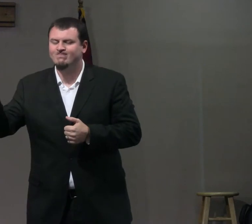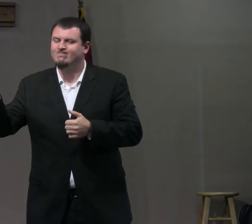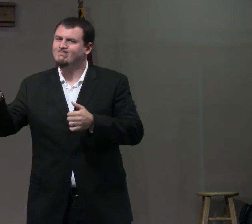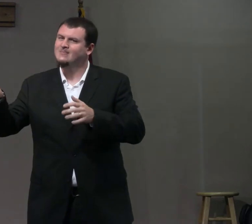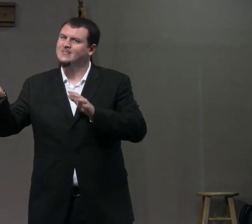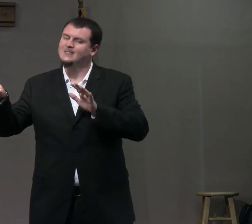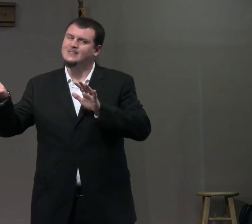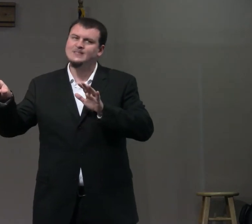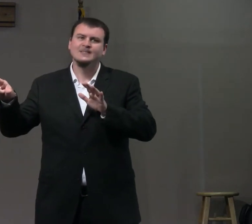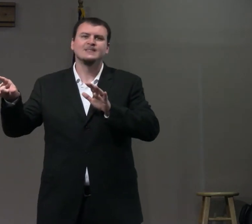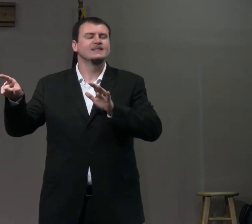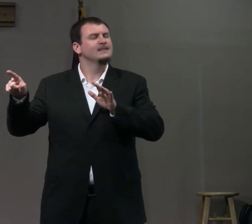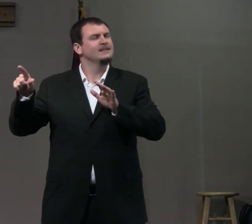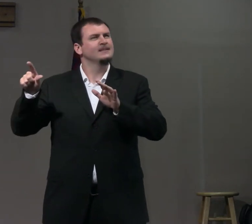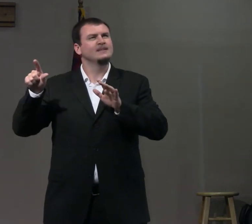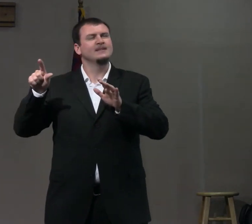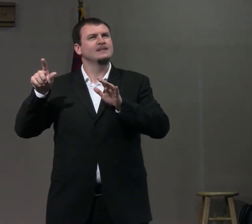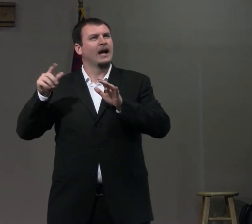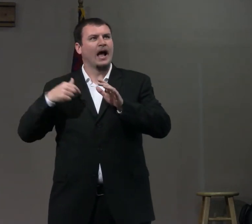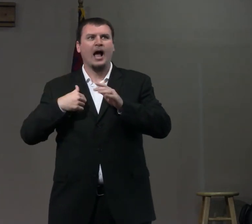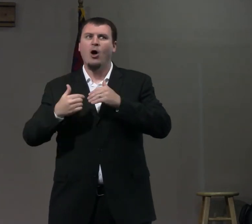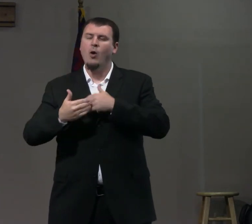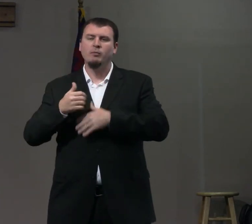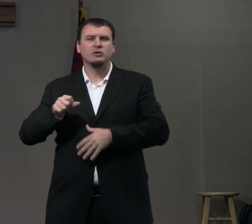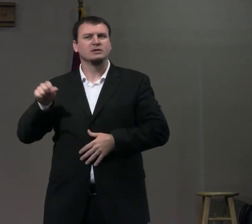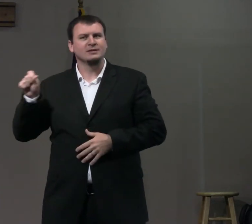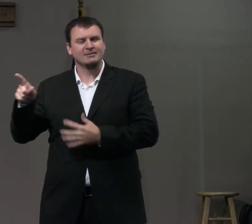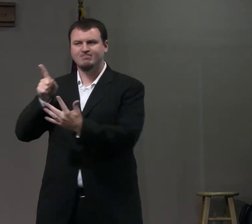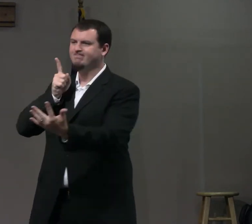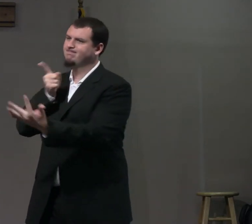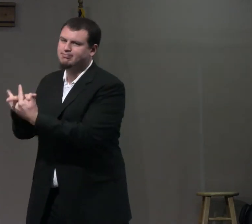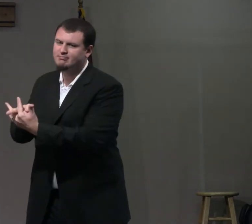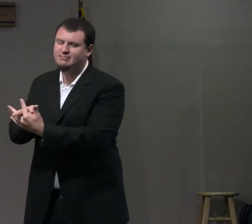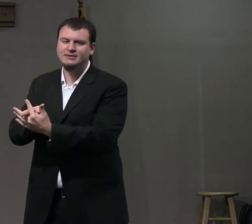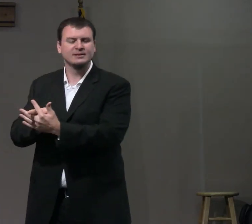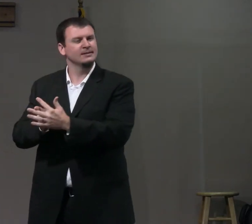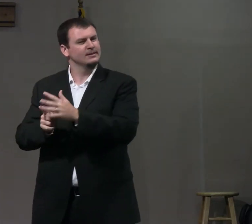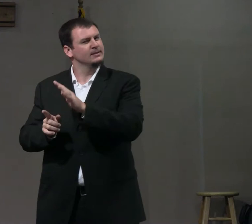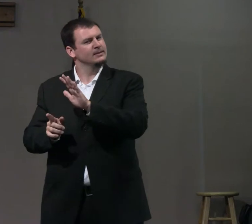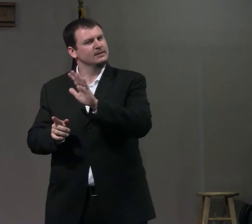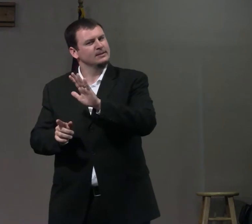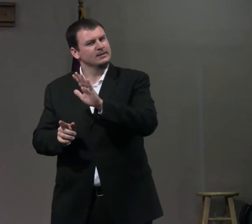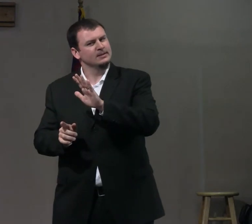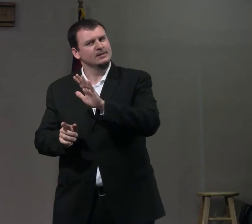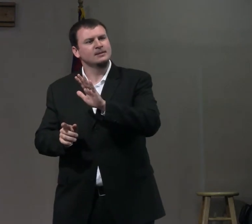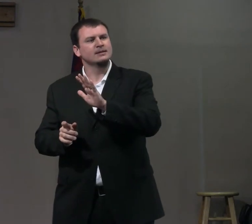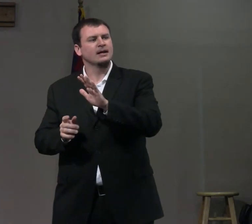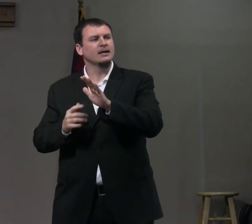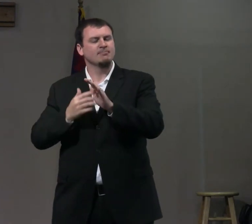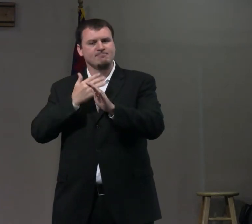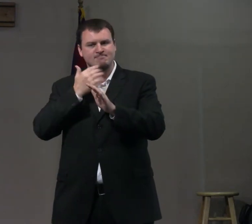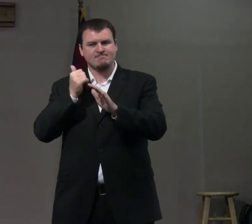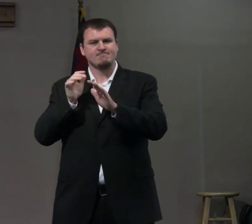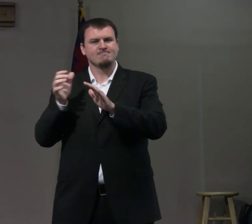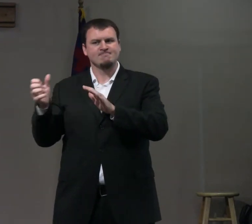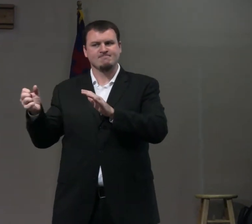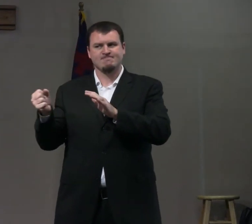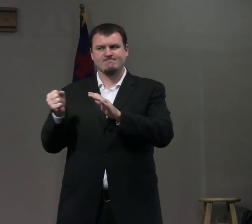this particular woman was kind of shifting blame on me, and I almost said something that I shouldn't